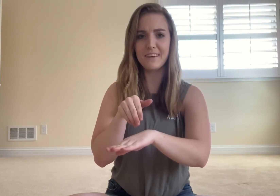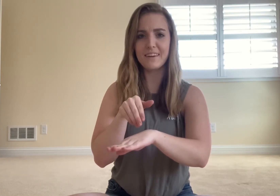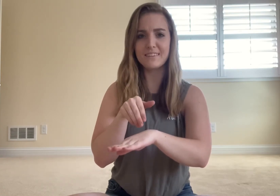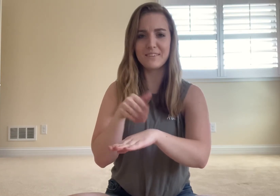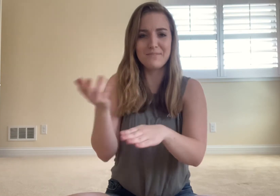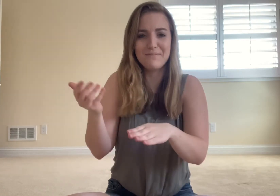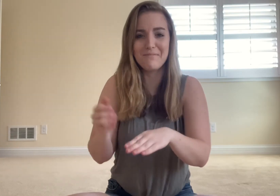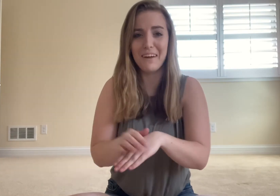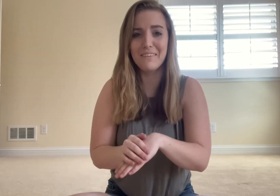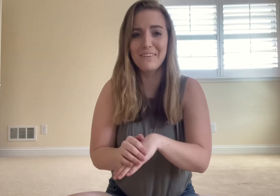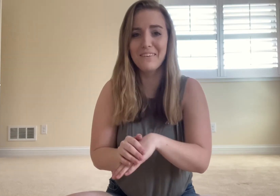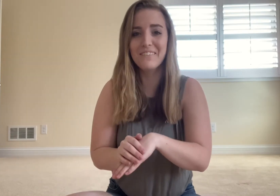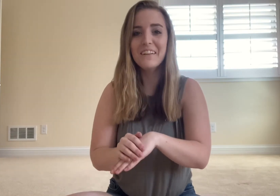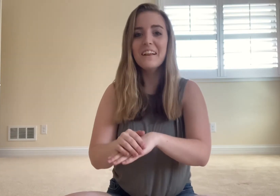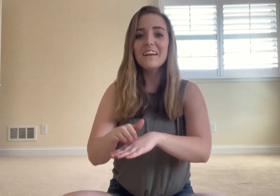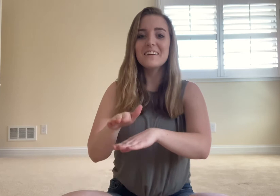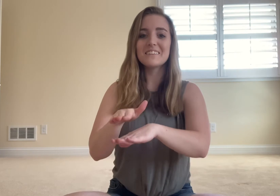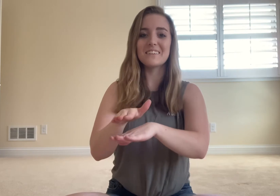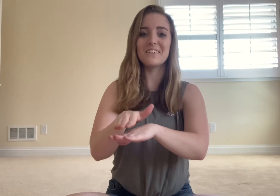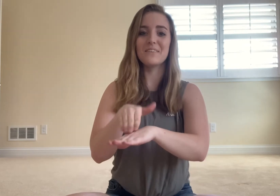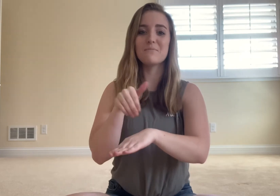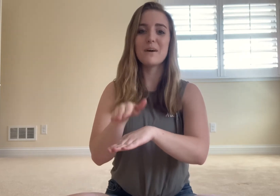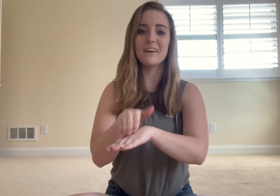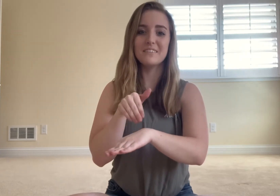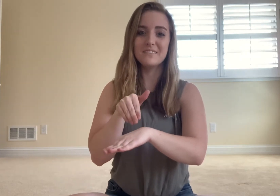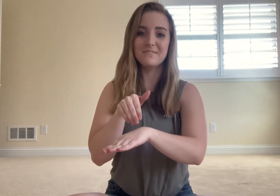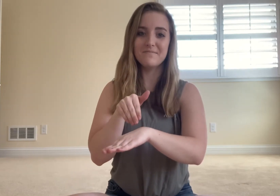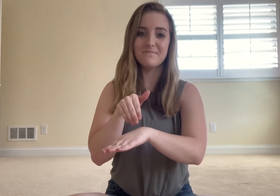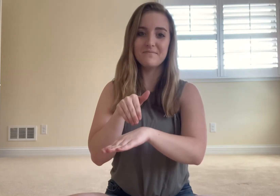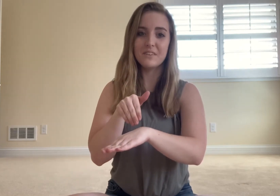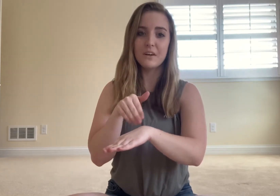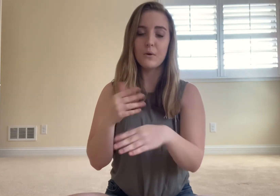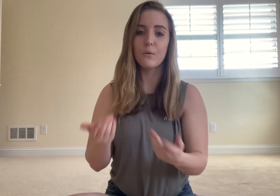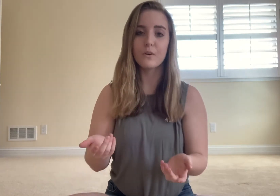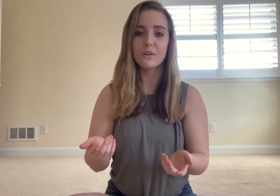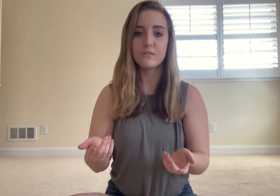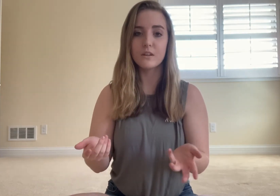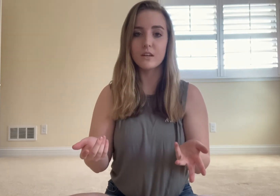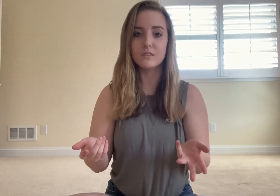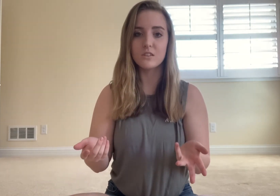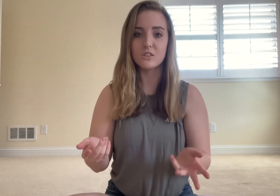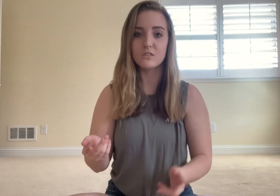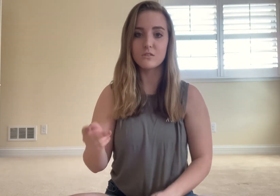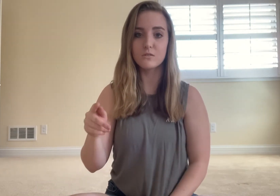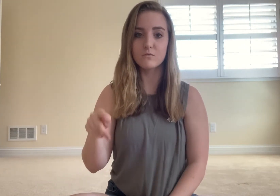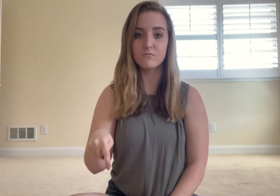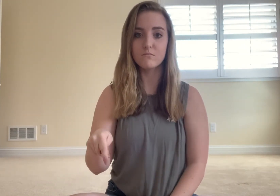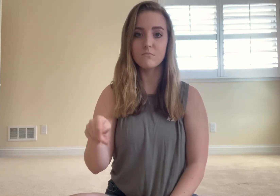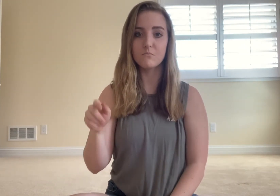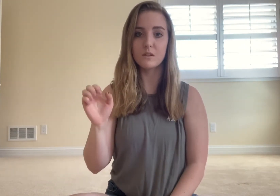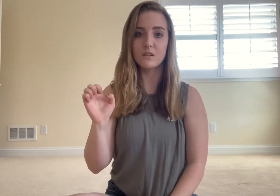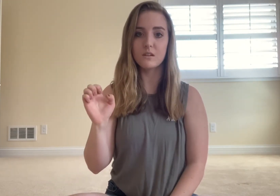guess. I don't know. So pet. Or you can easily just do